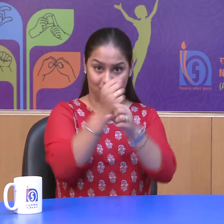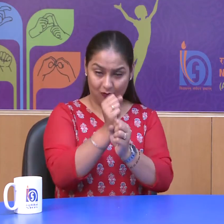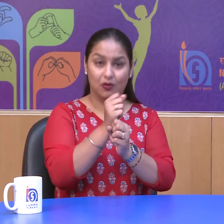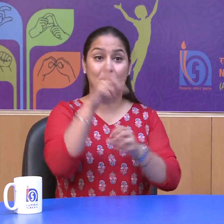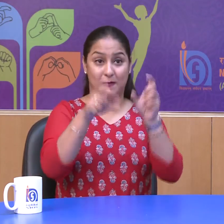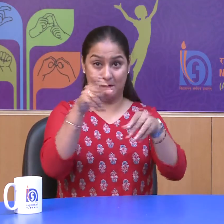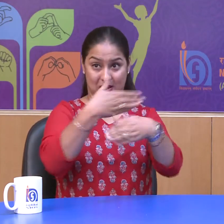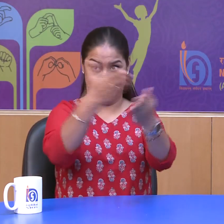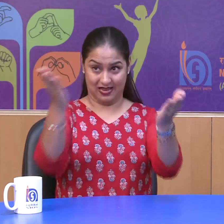opinion.